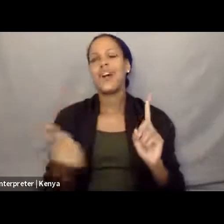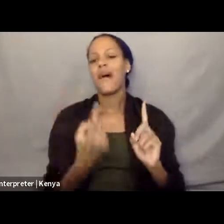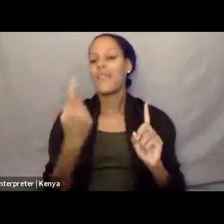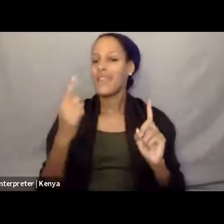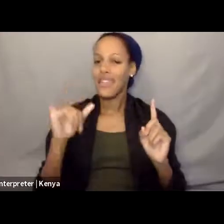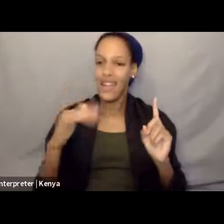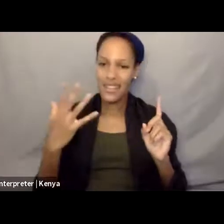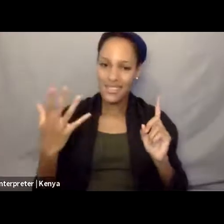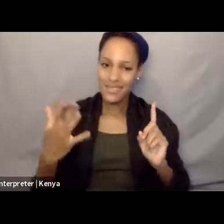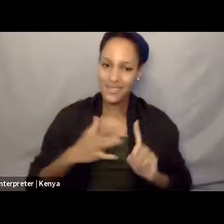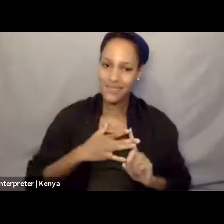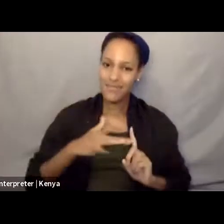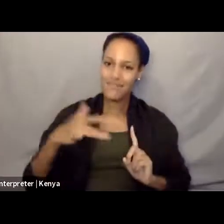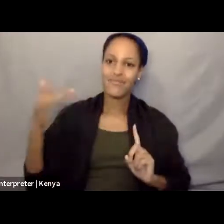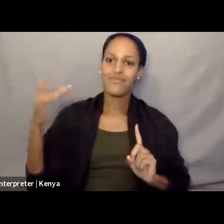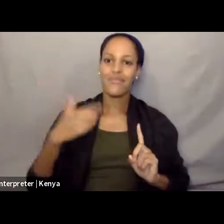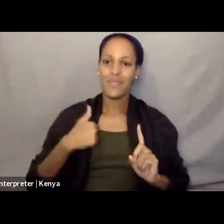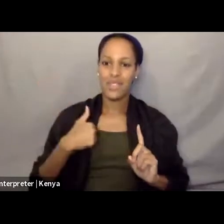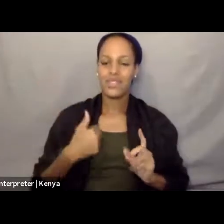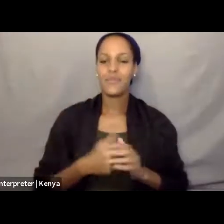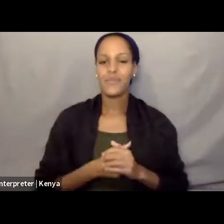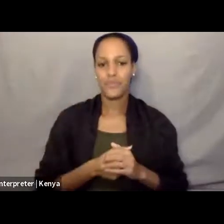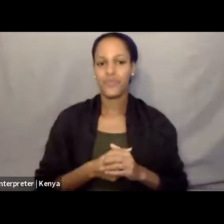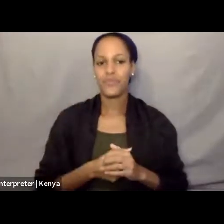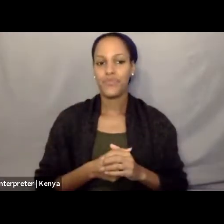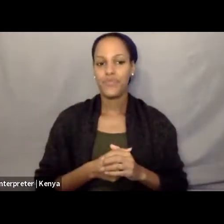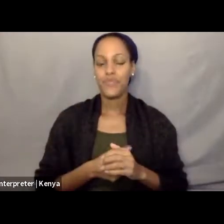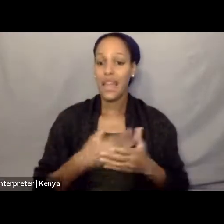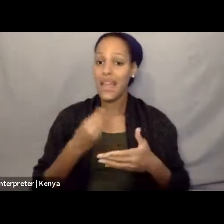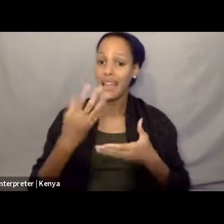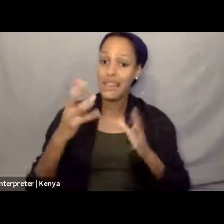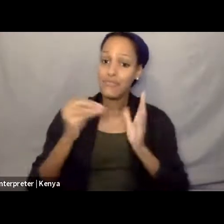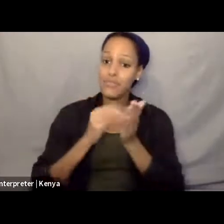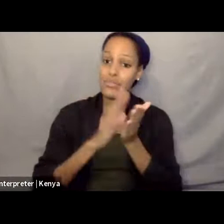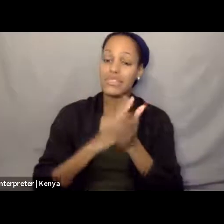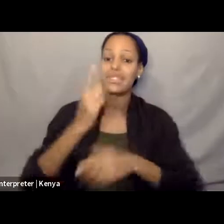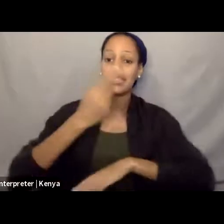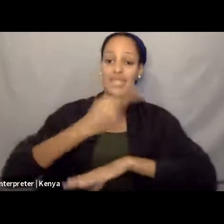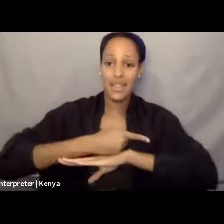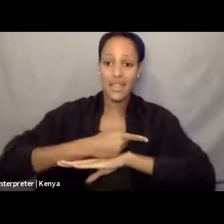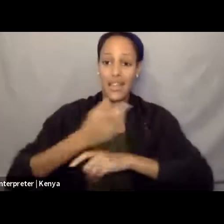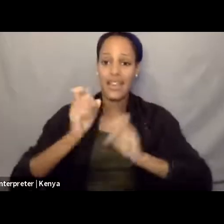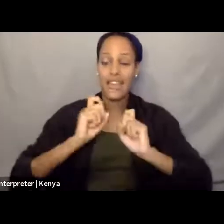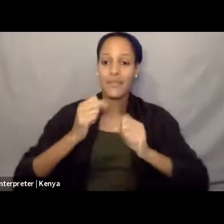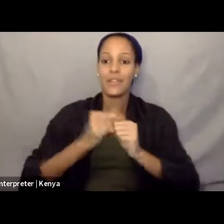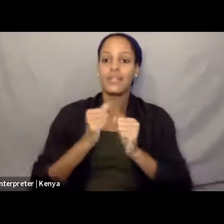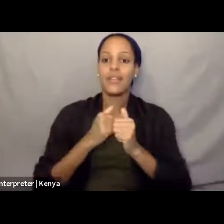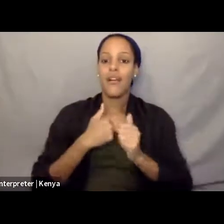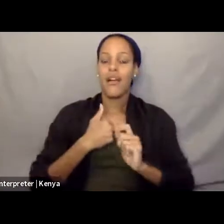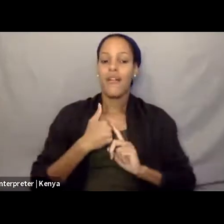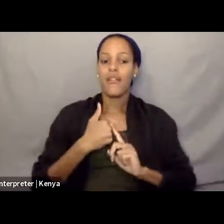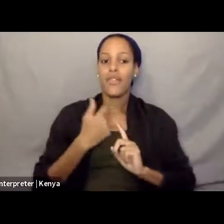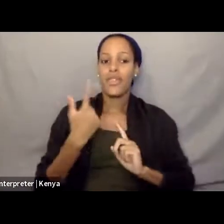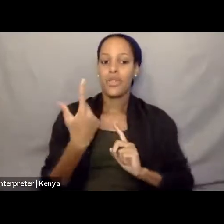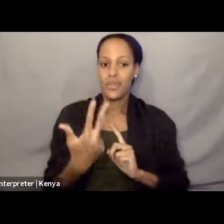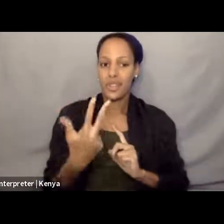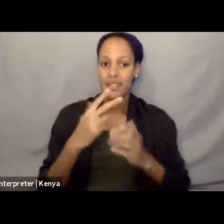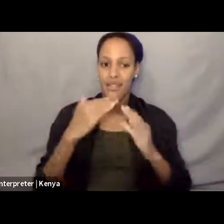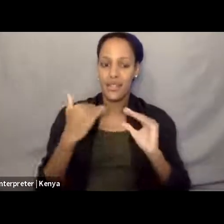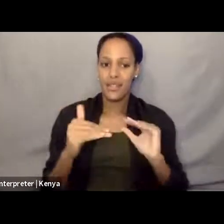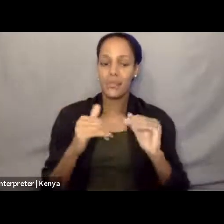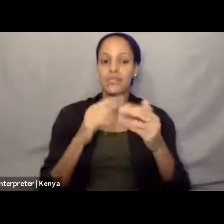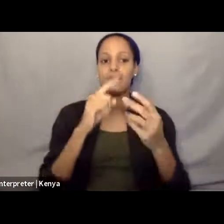So, and it's dated because I gave myself three constraints. Write them every day. So there's a date on all of